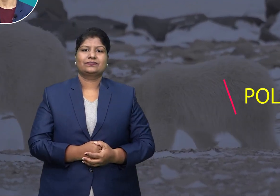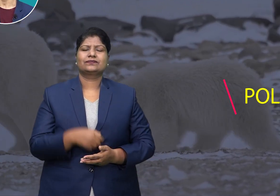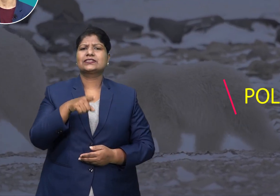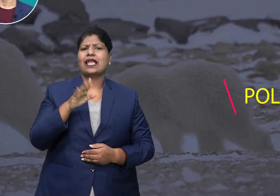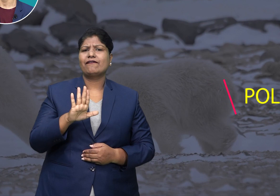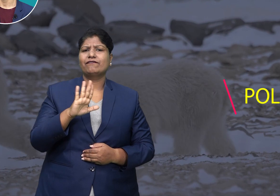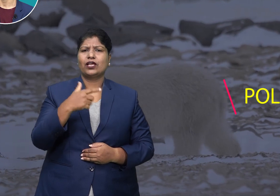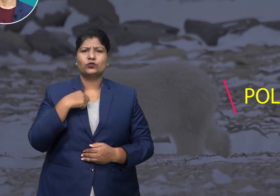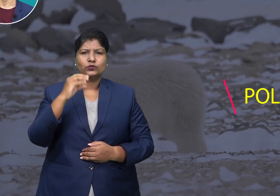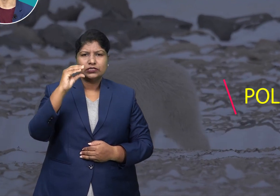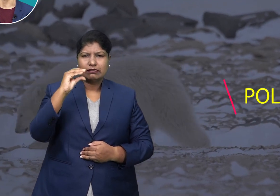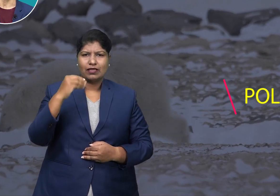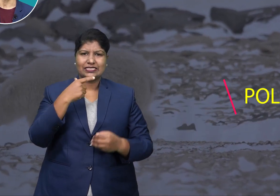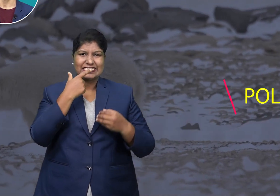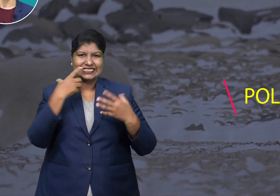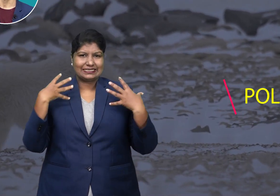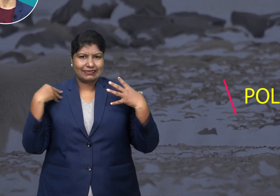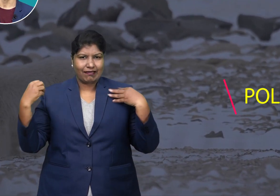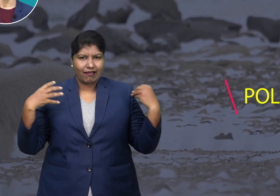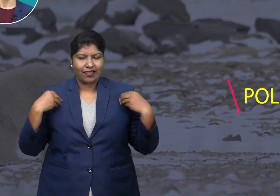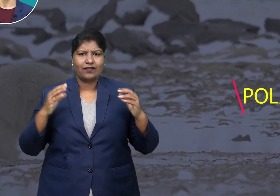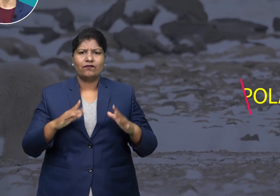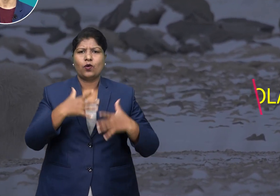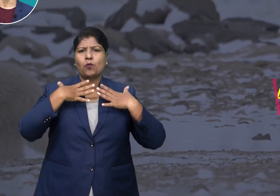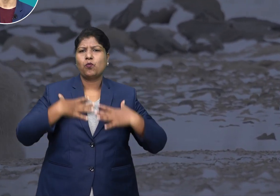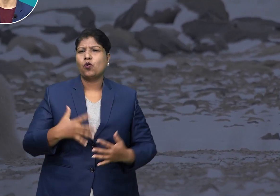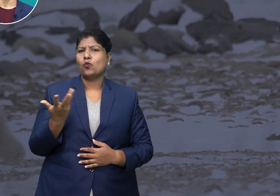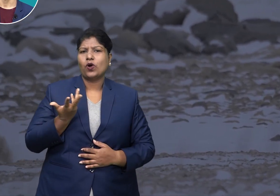have thick fur over its body?